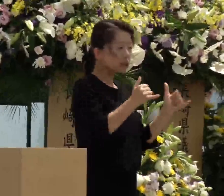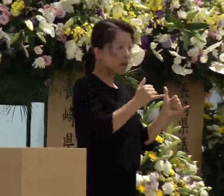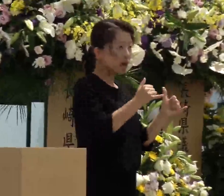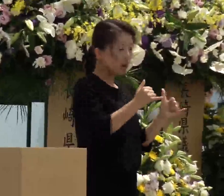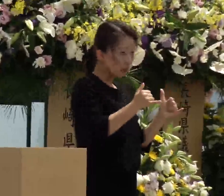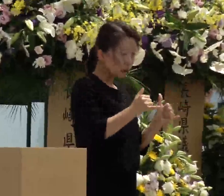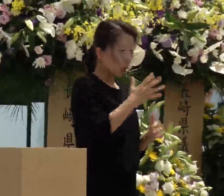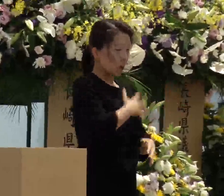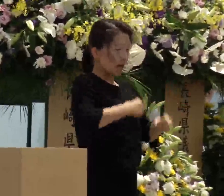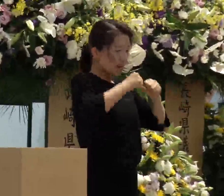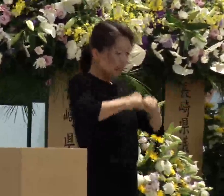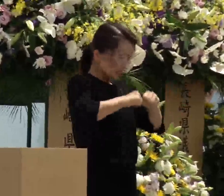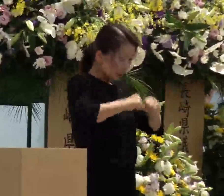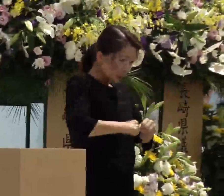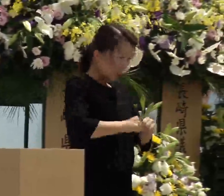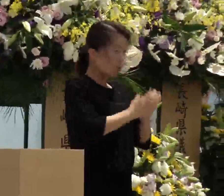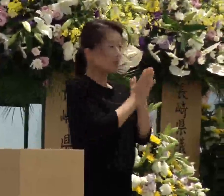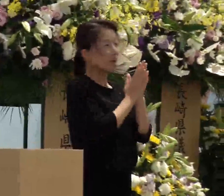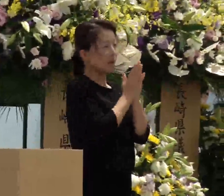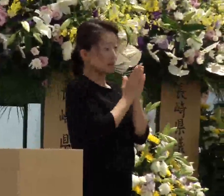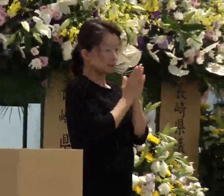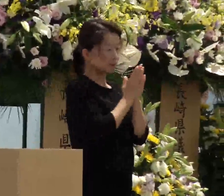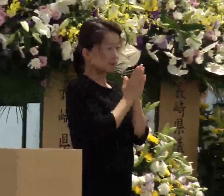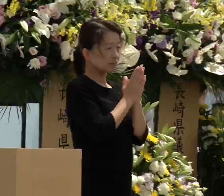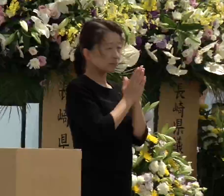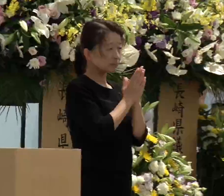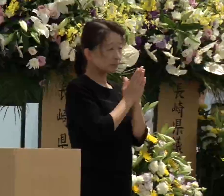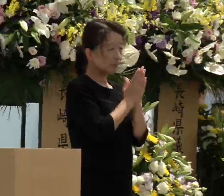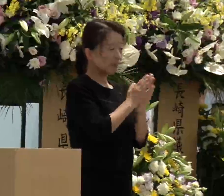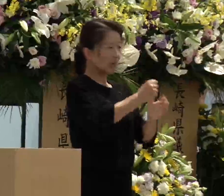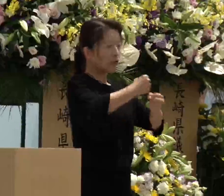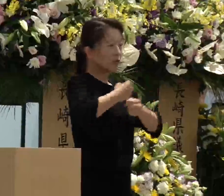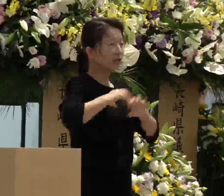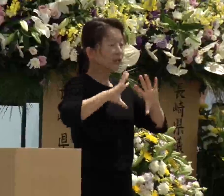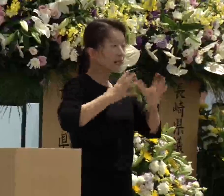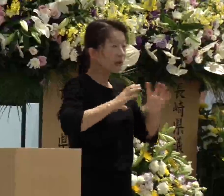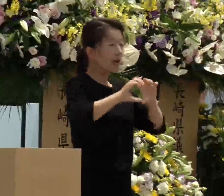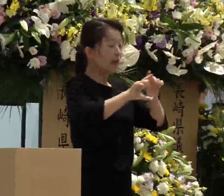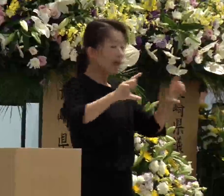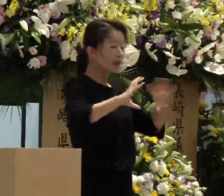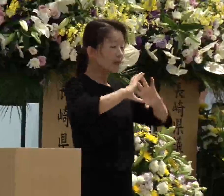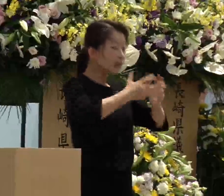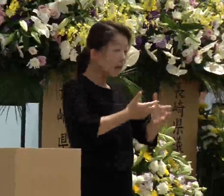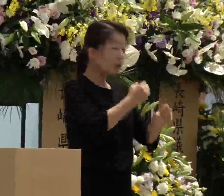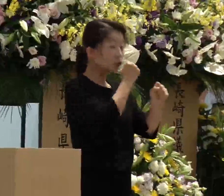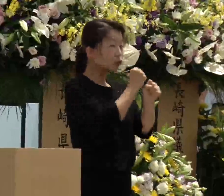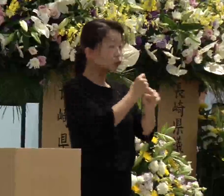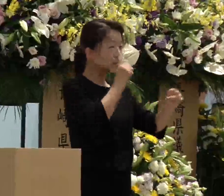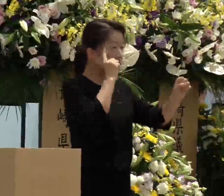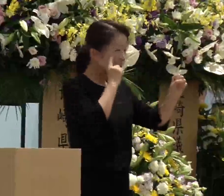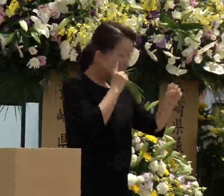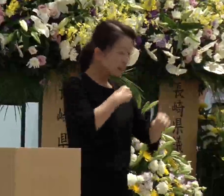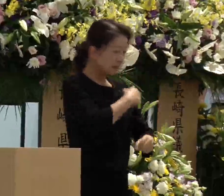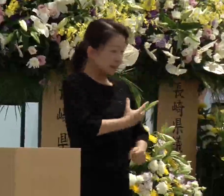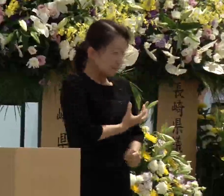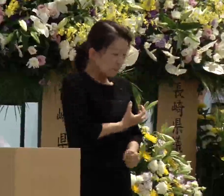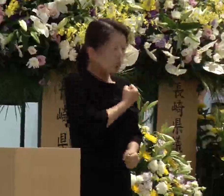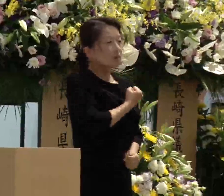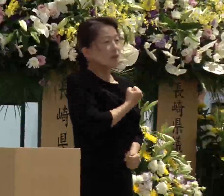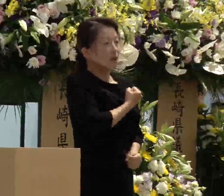the survivors and those affected by the atomic bombing residing in Japan and abroad good